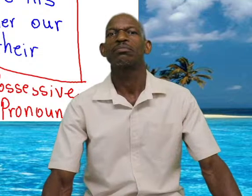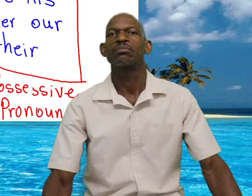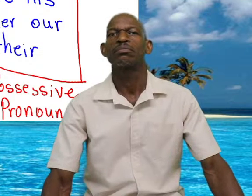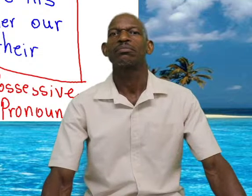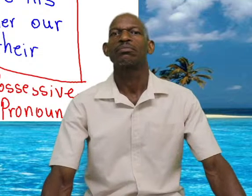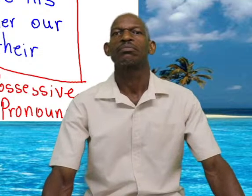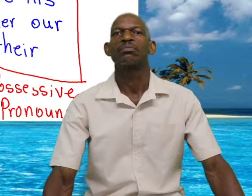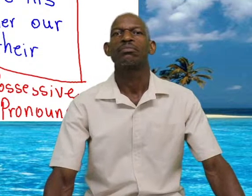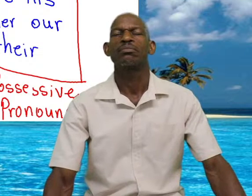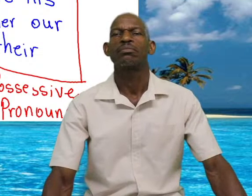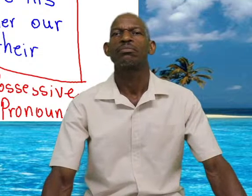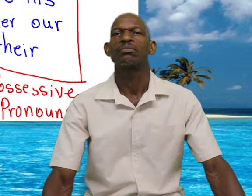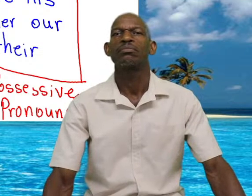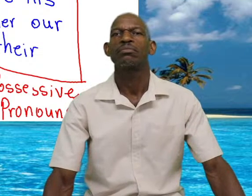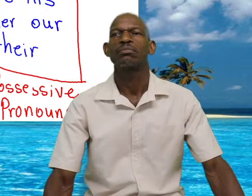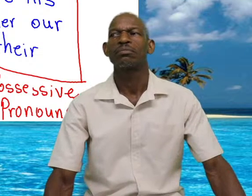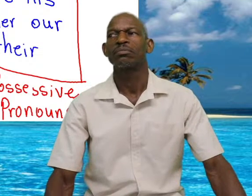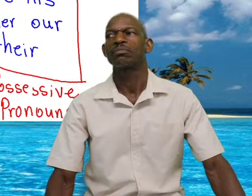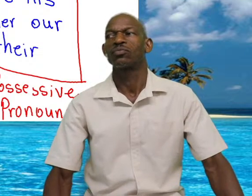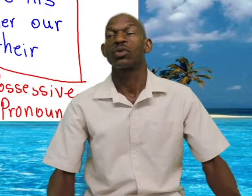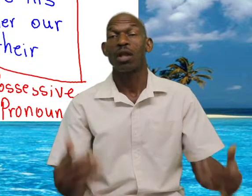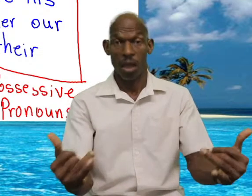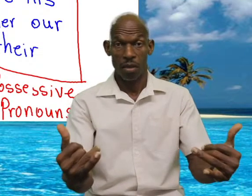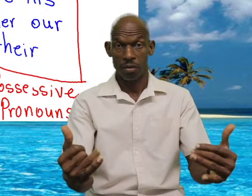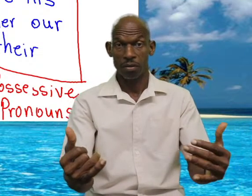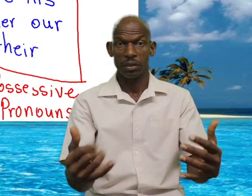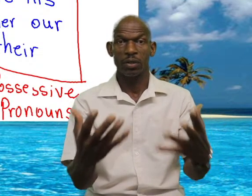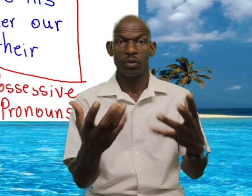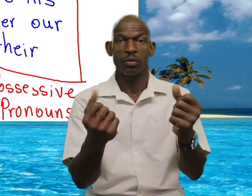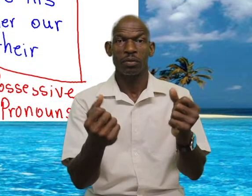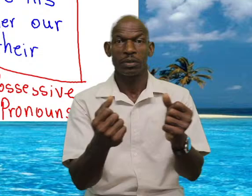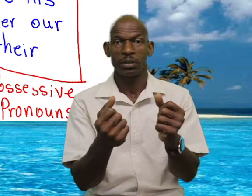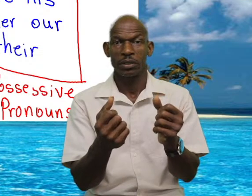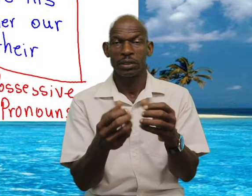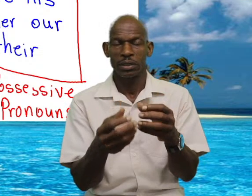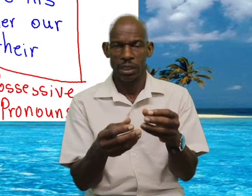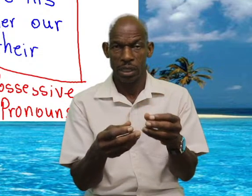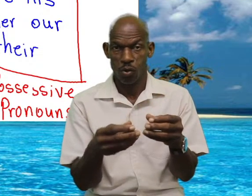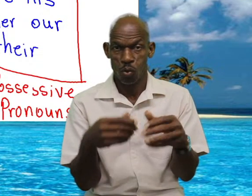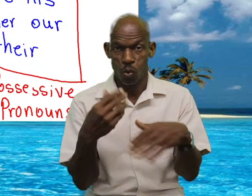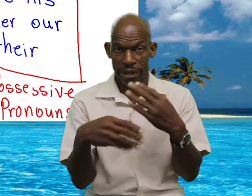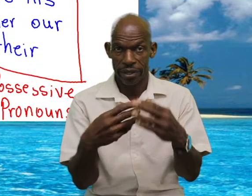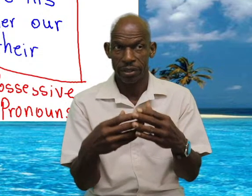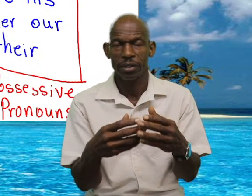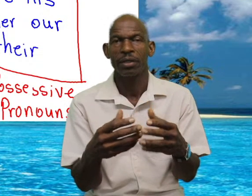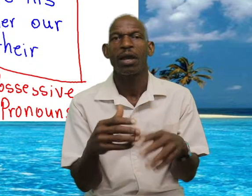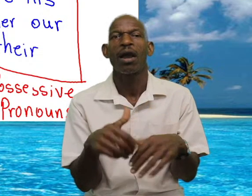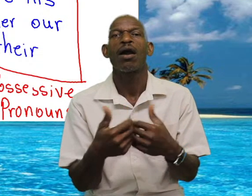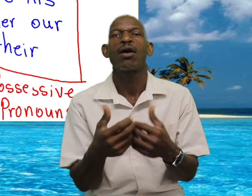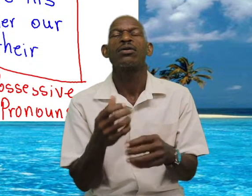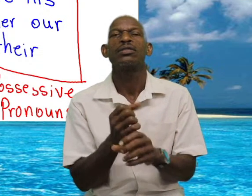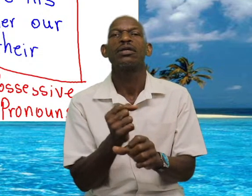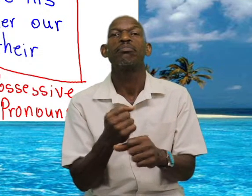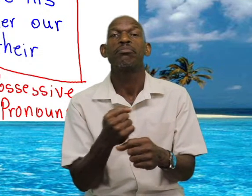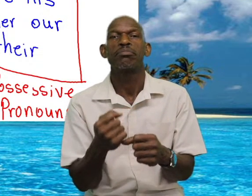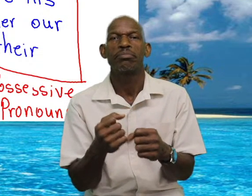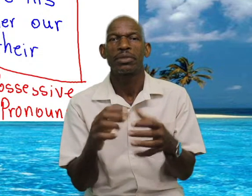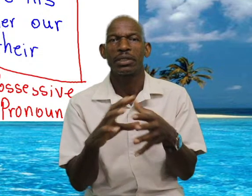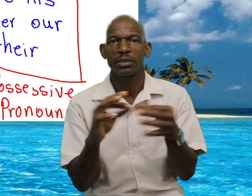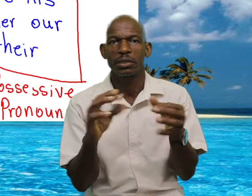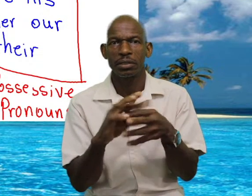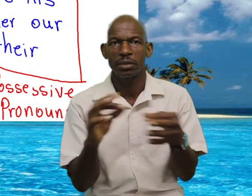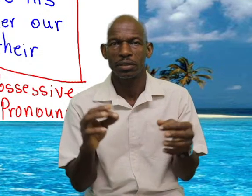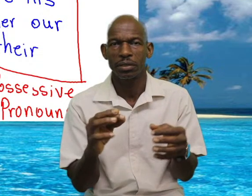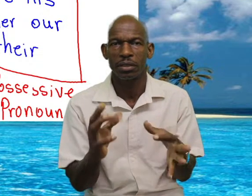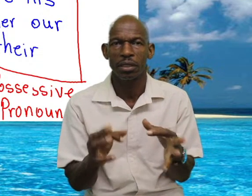the sentences. You're making sentences, right? So if I put a jumble of words here, you must be able to